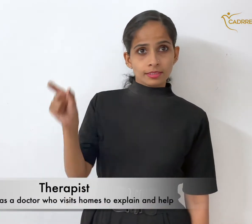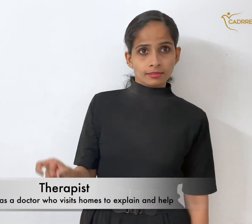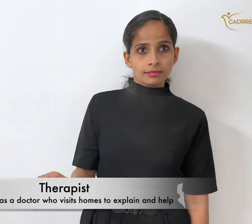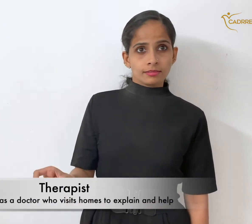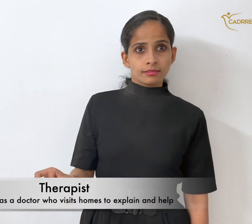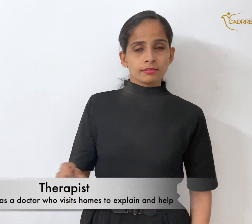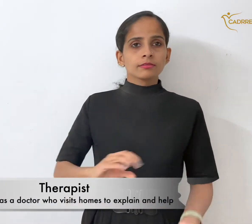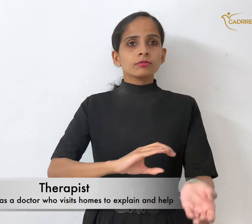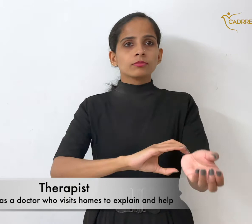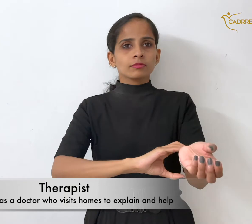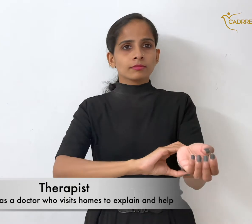Therapist.